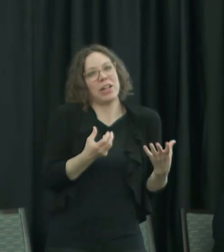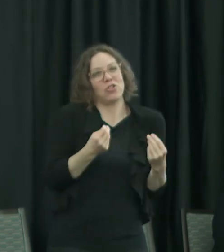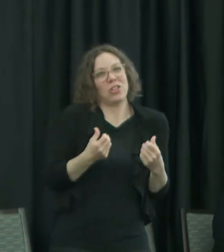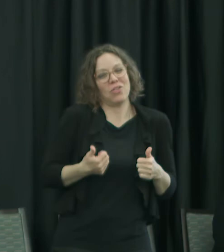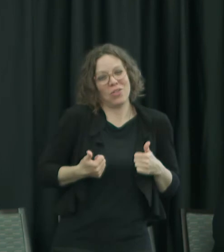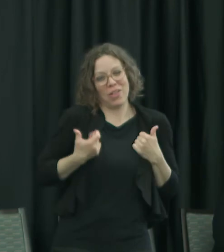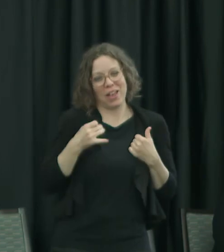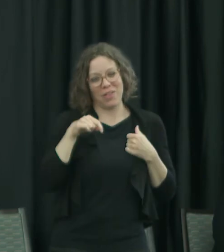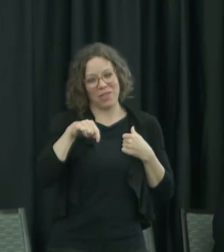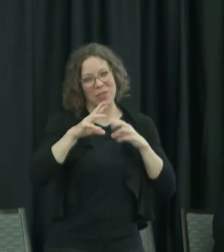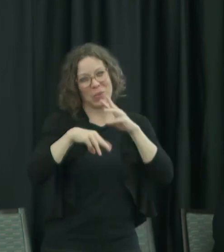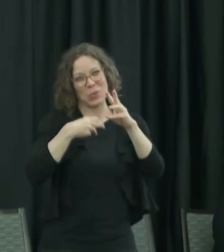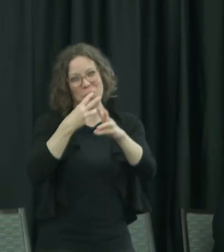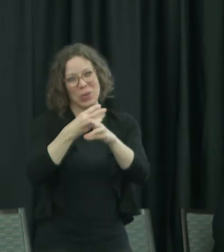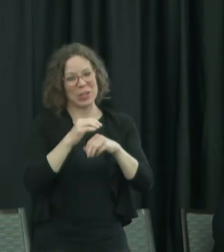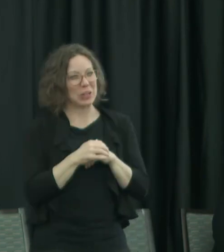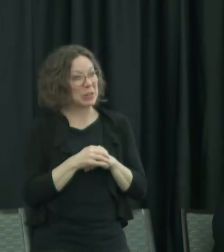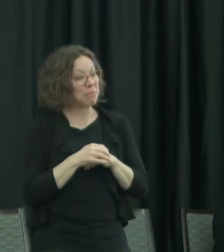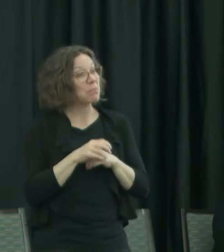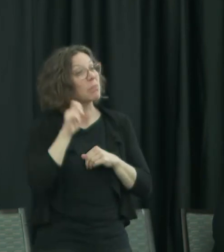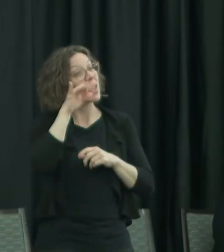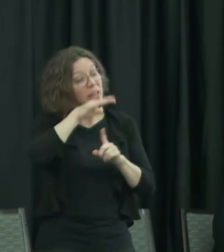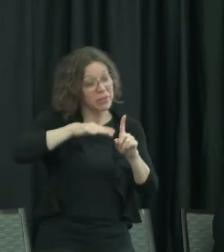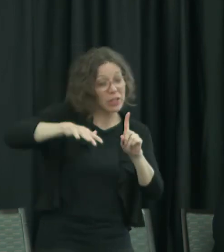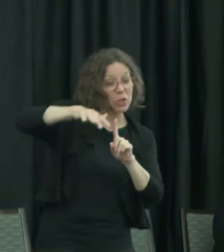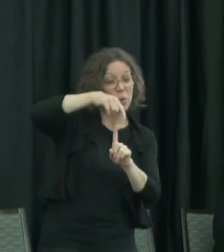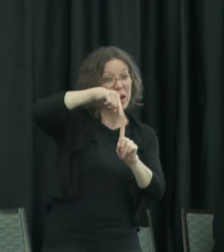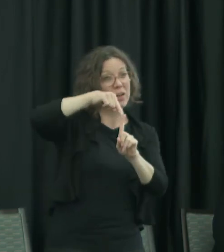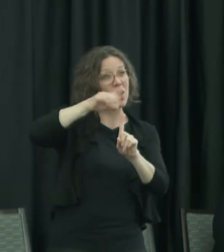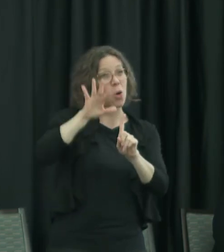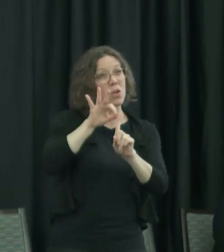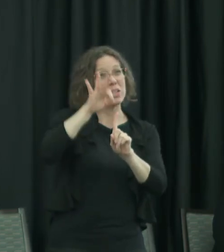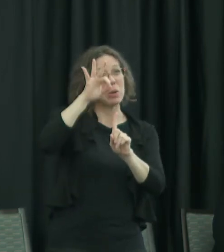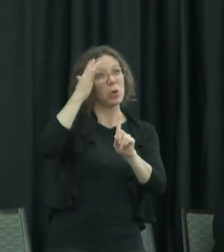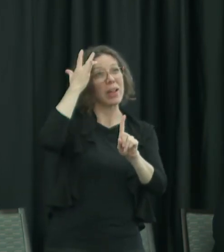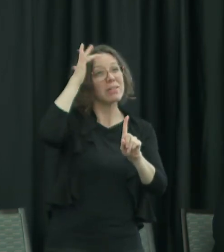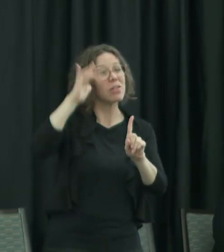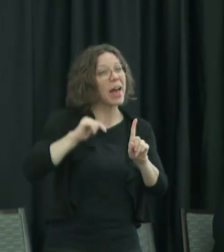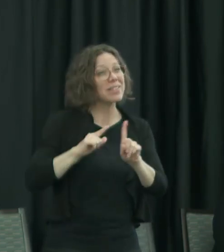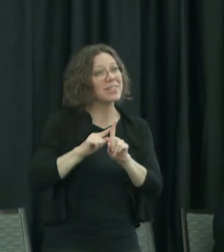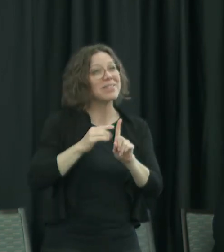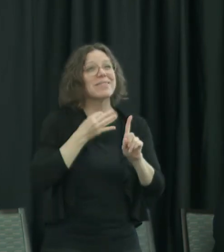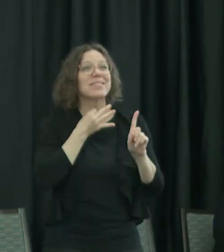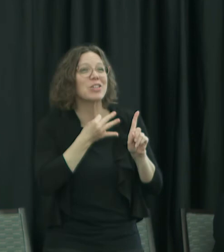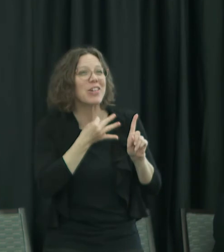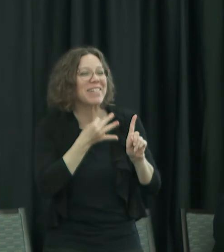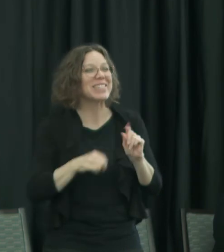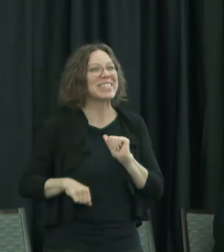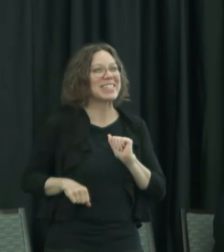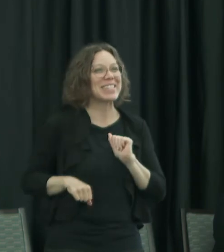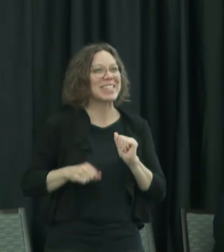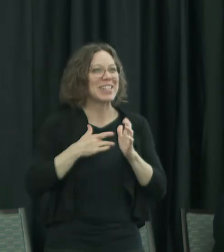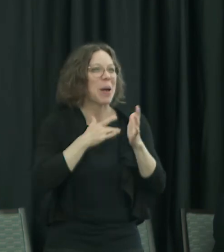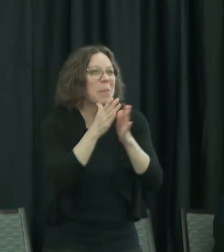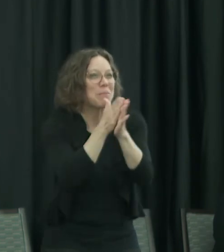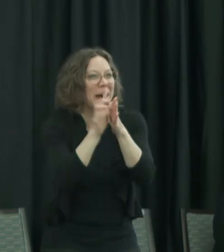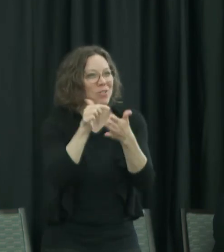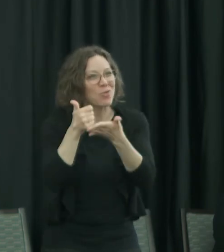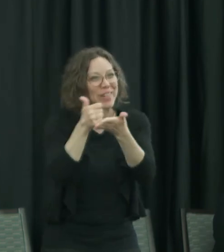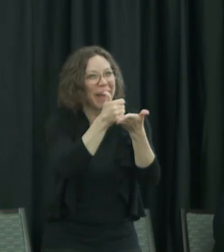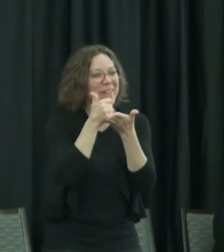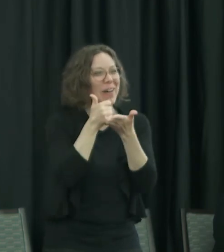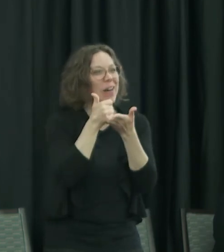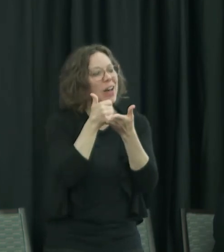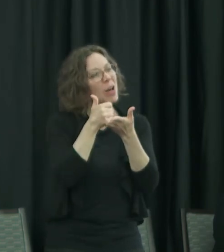world. When you surround yourself with someone whose spirit of intellect, curiosity, passion to help others,